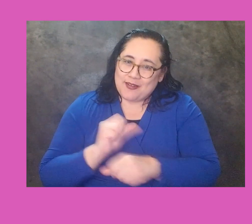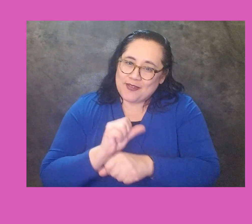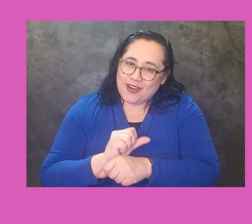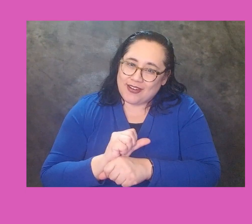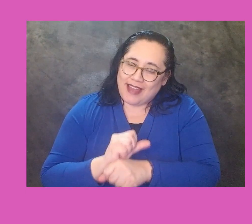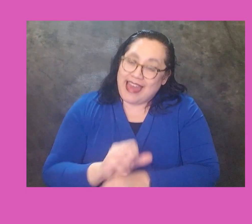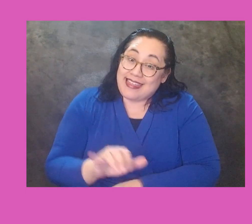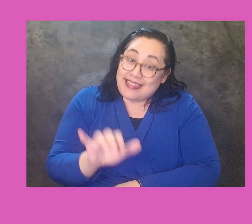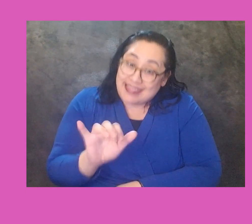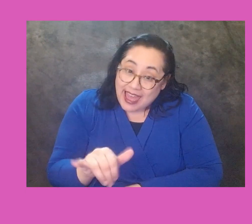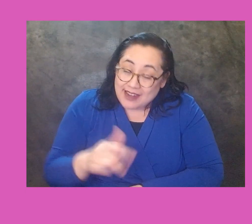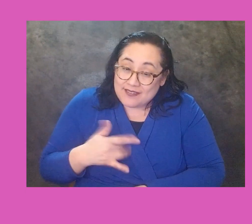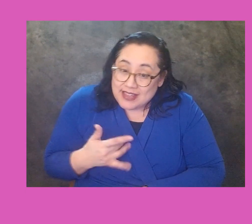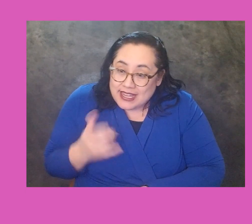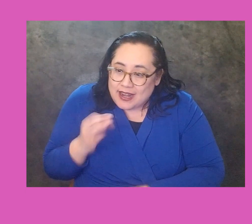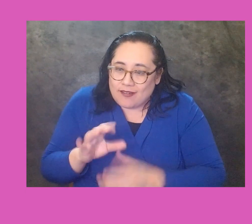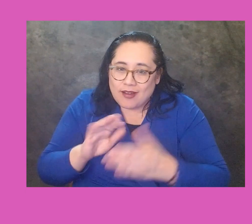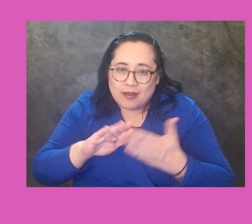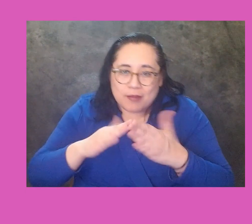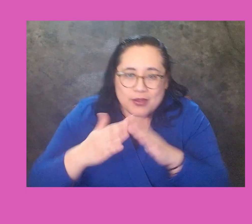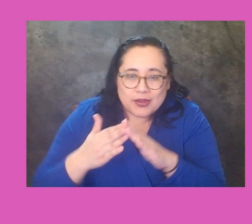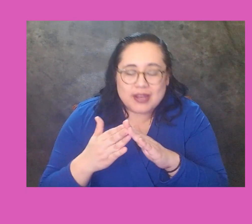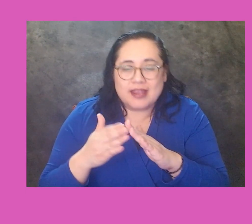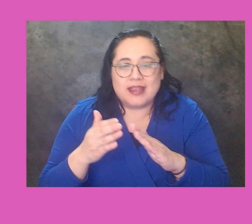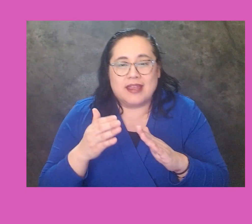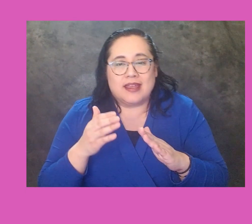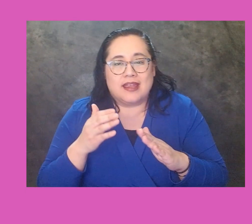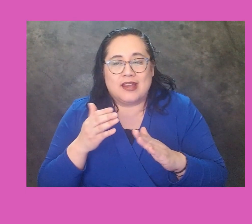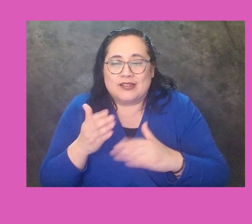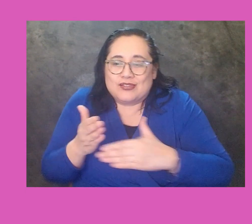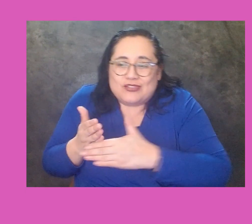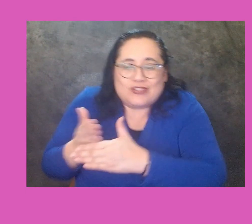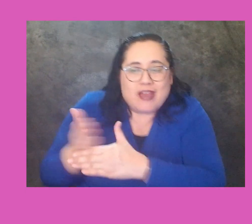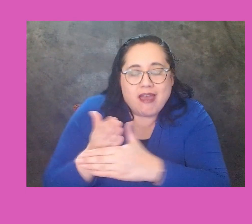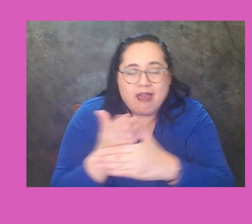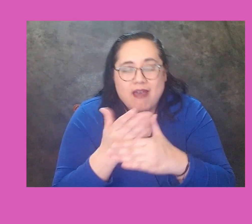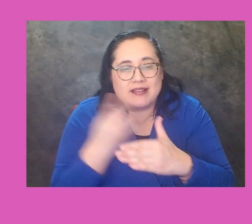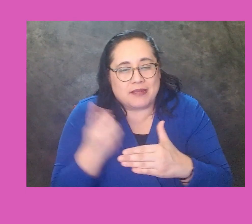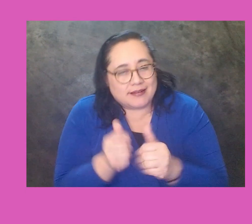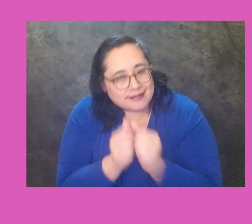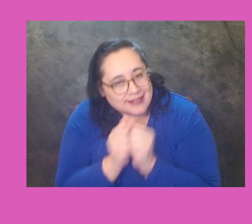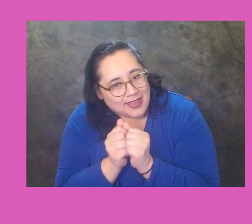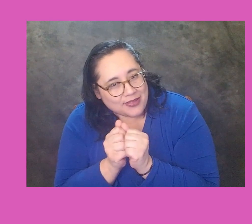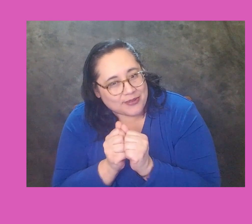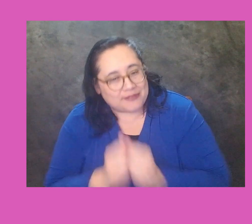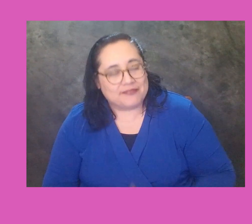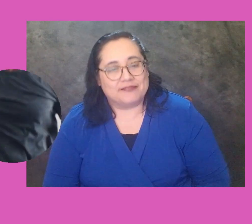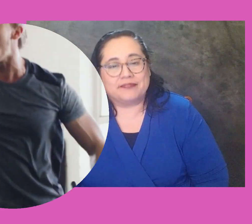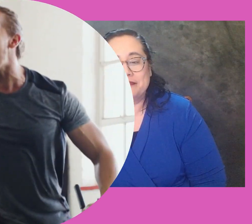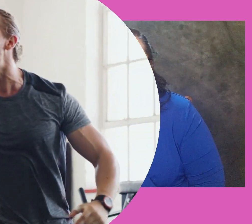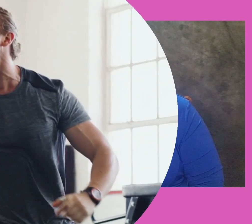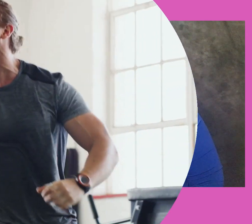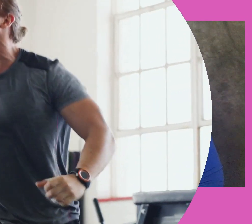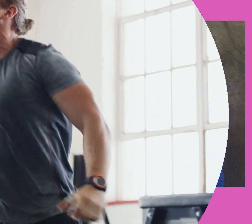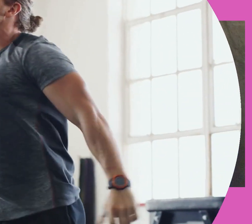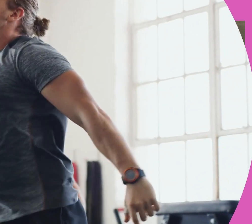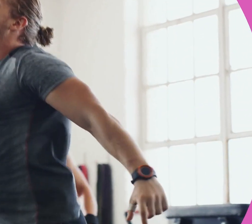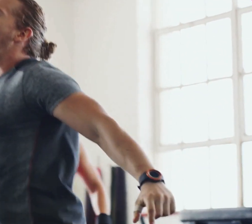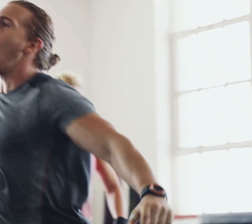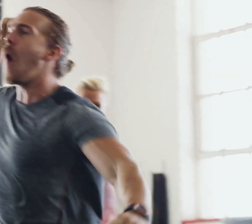gives us to do that kind of work and that feeling of community and sharing something together.